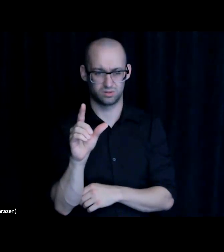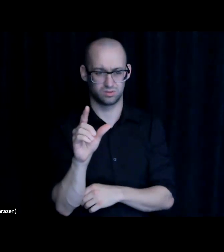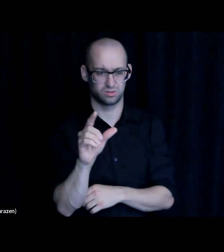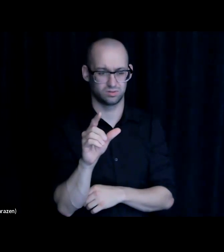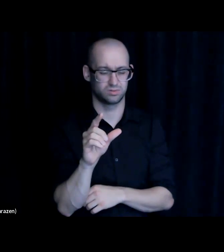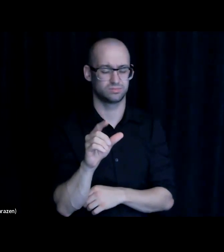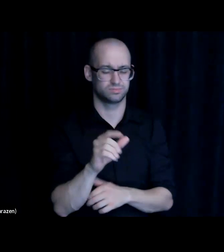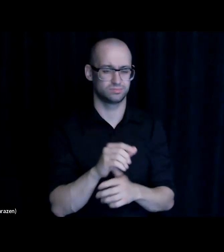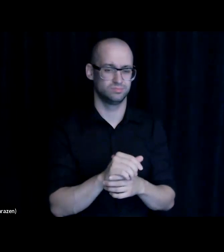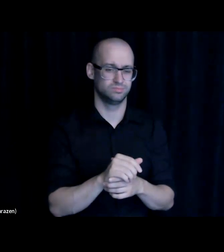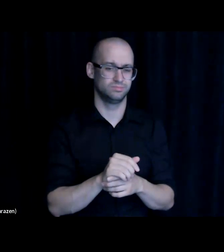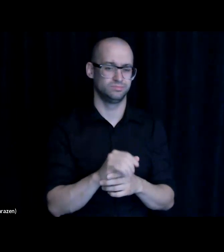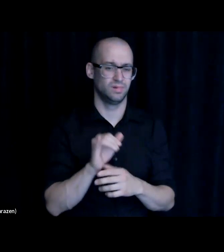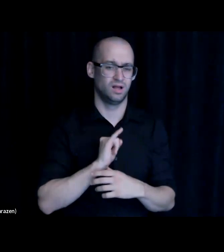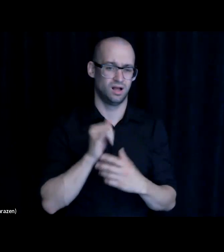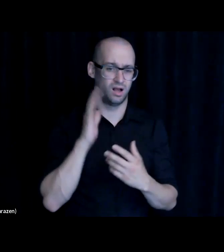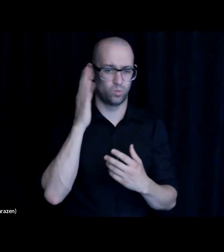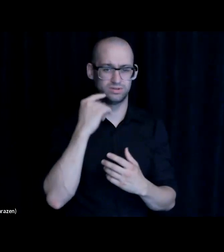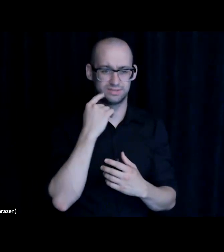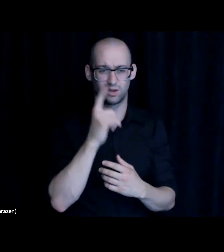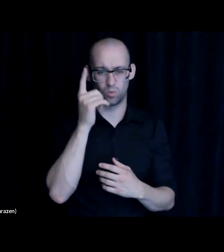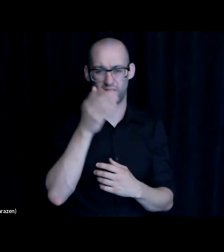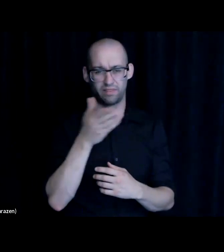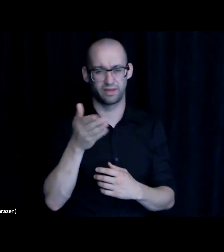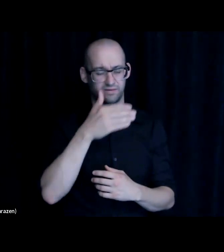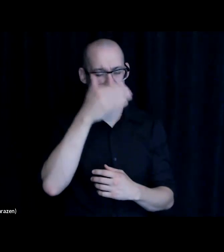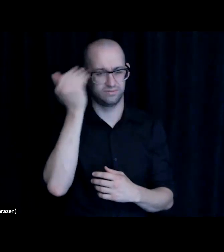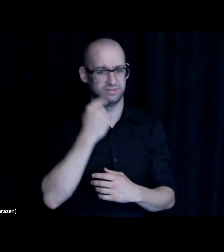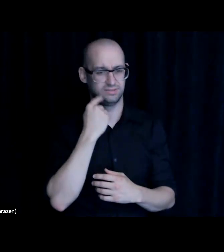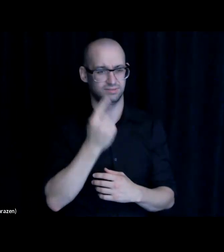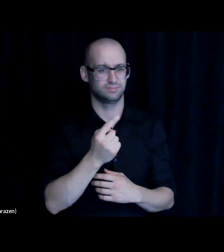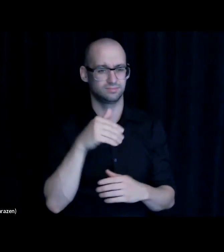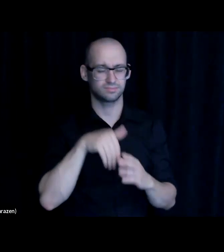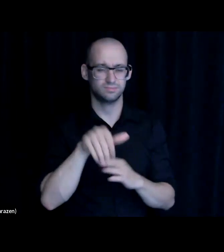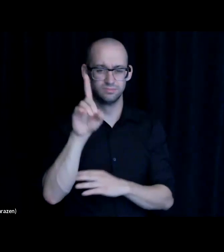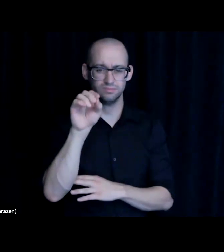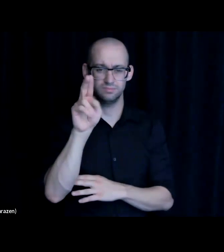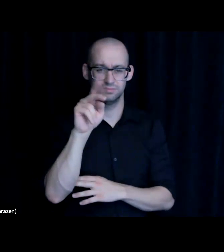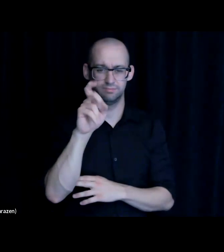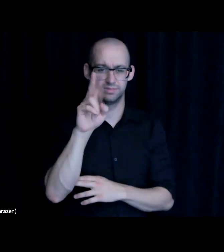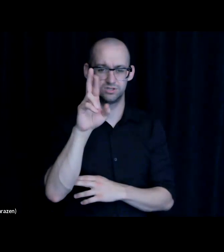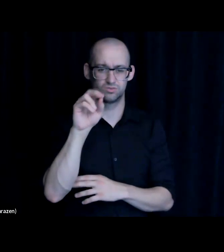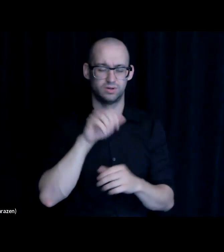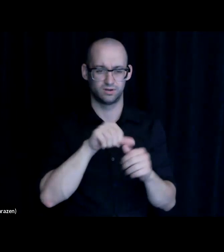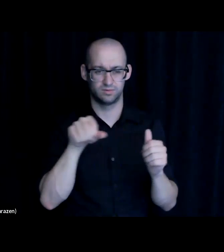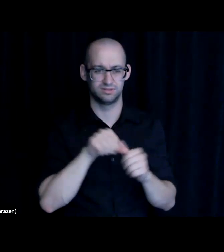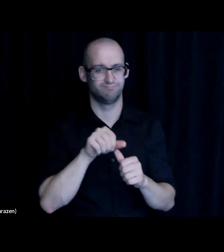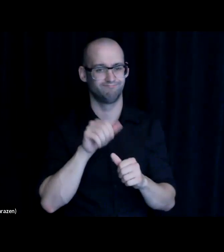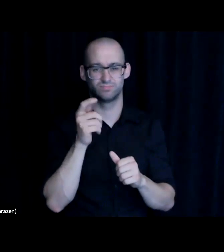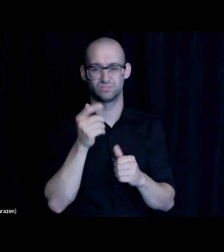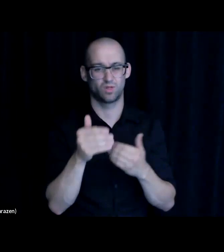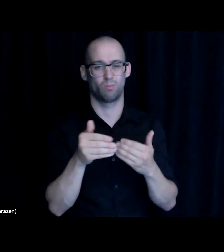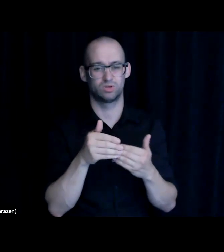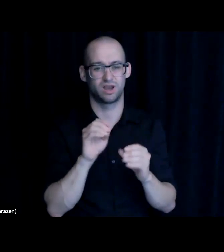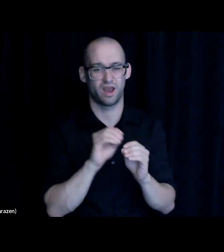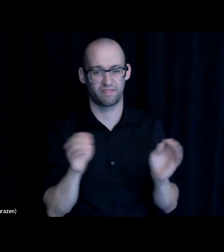that. But I will tell you one thing that I forgot to mention was that in the Don Pedro area, which has virtually no internet because of the